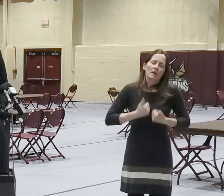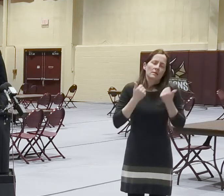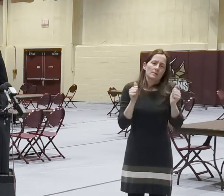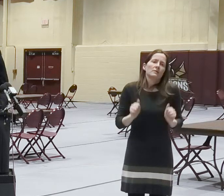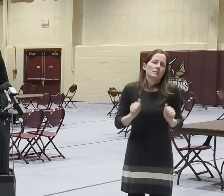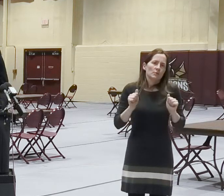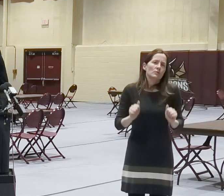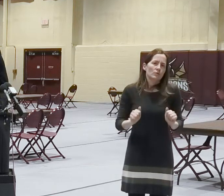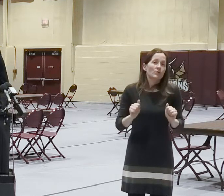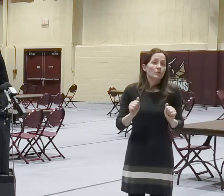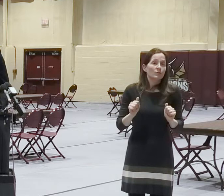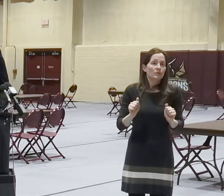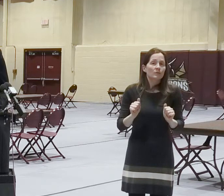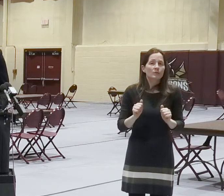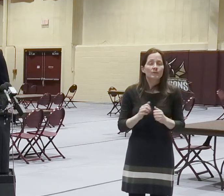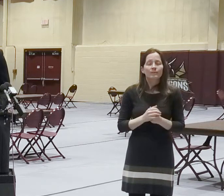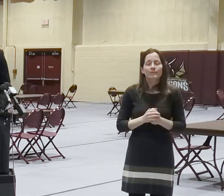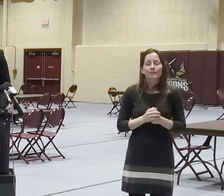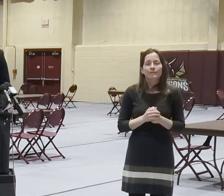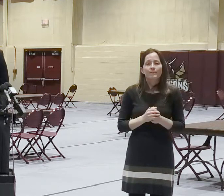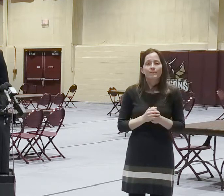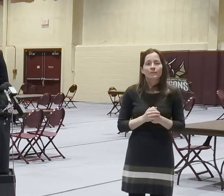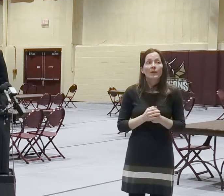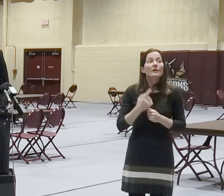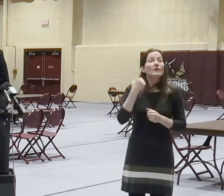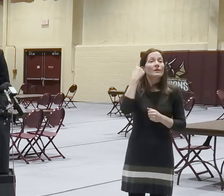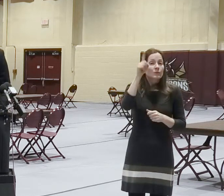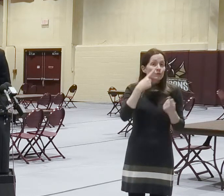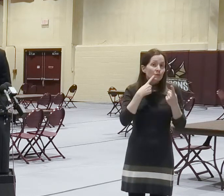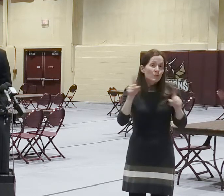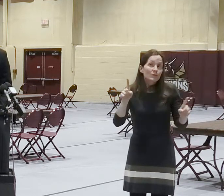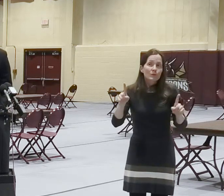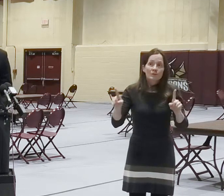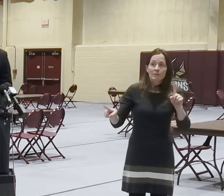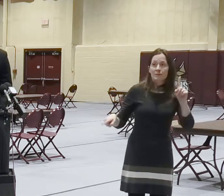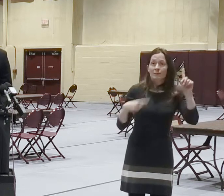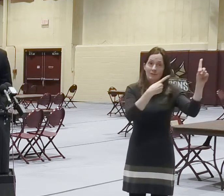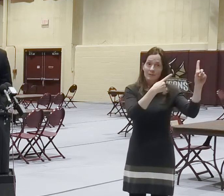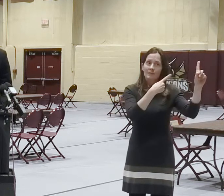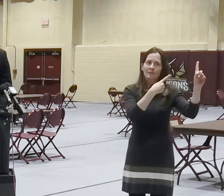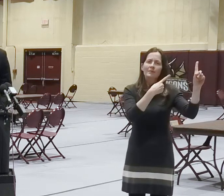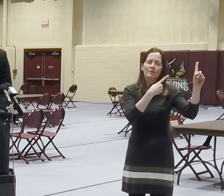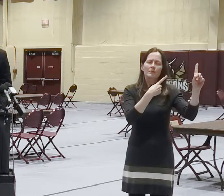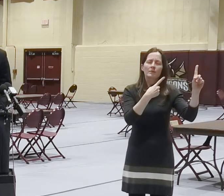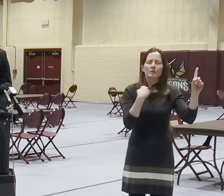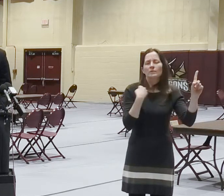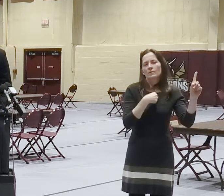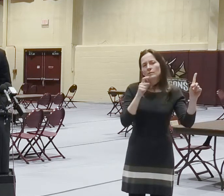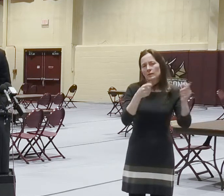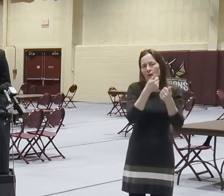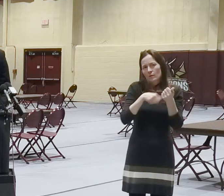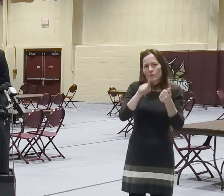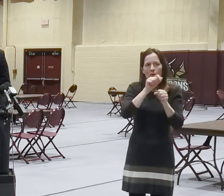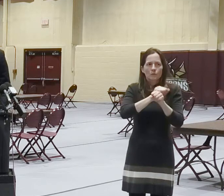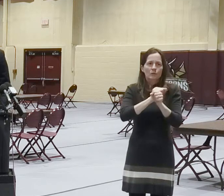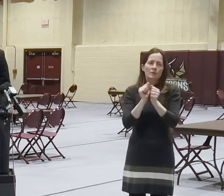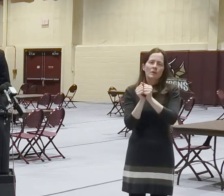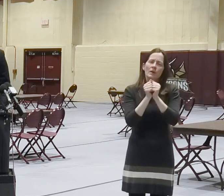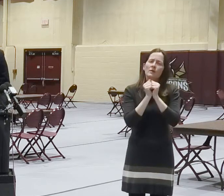way. To reach that goal, everyone working together will be critically